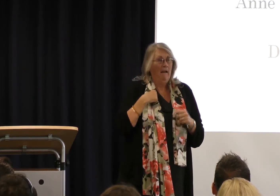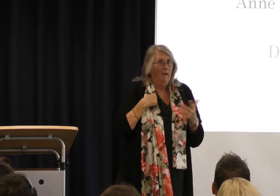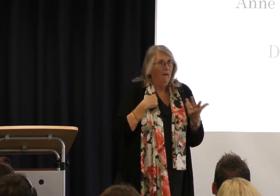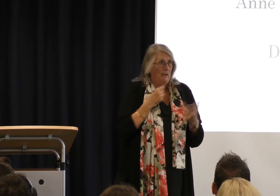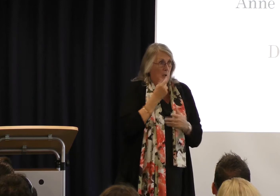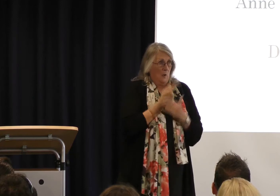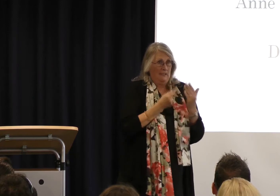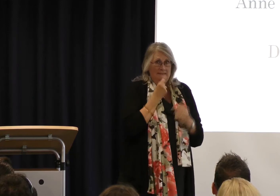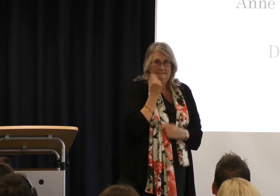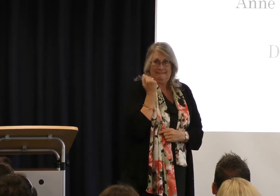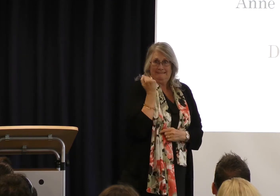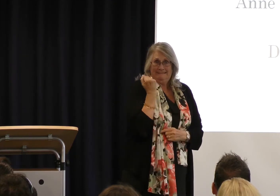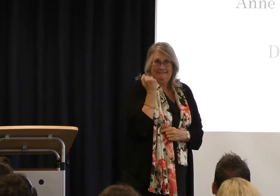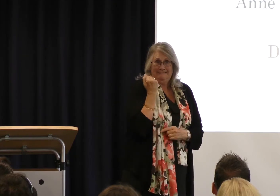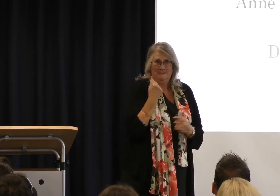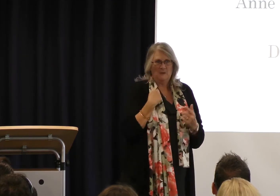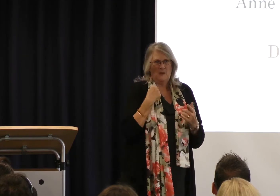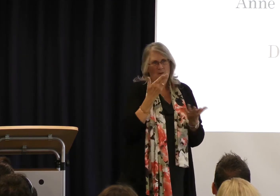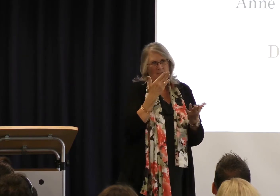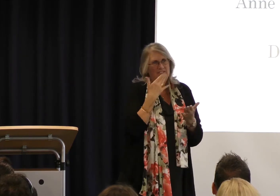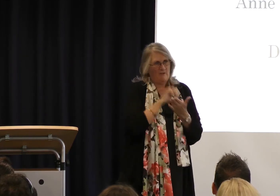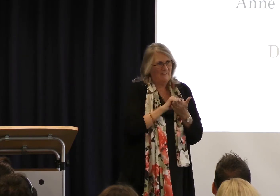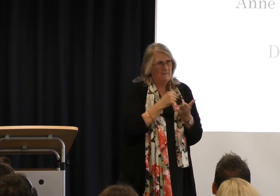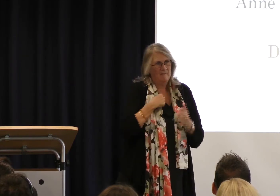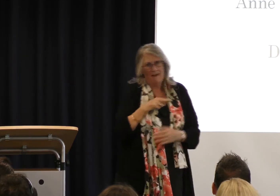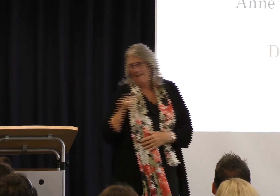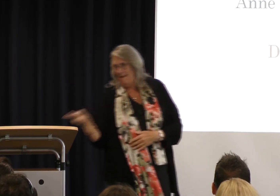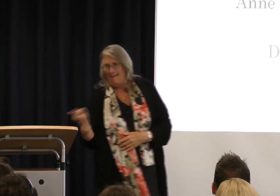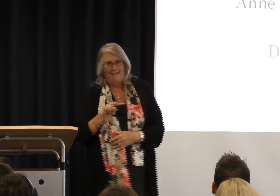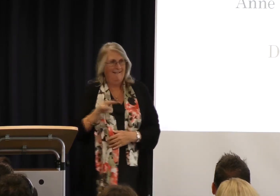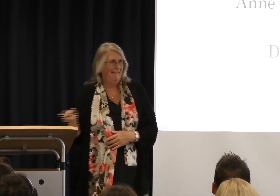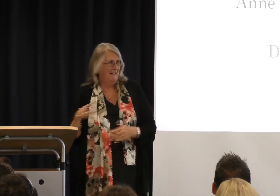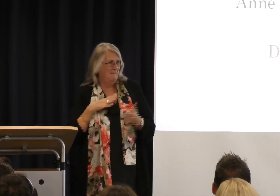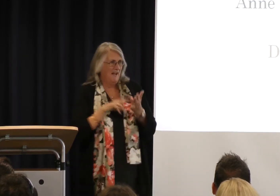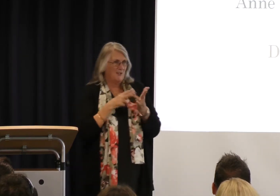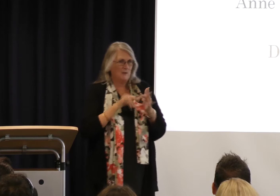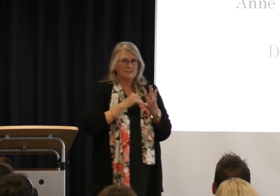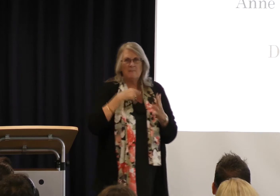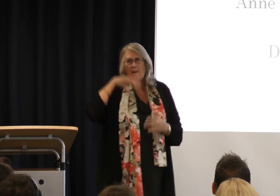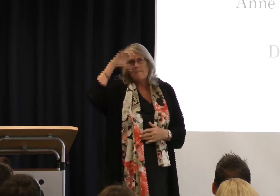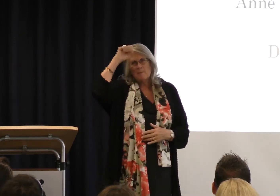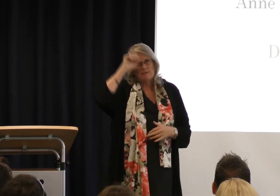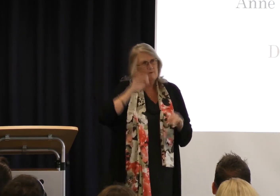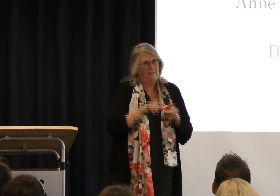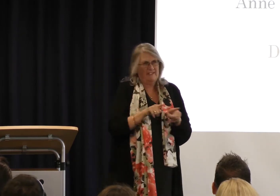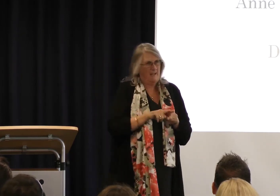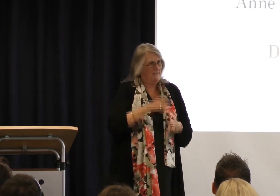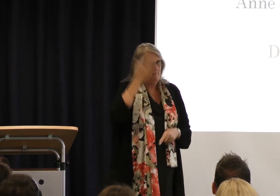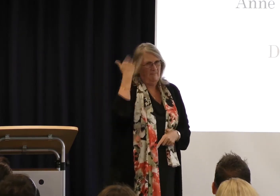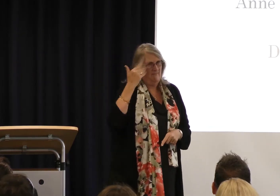That's what it's called now, Deaf Sports and Rec Victoria, and I've just been asked recently, so please forgive me